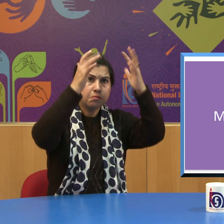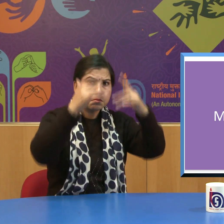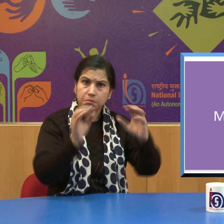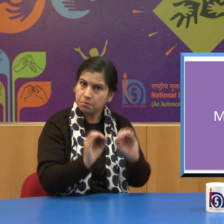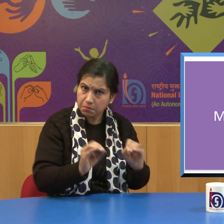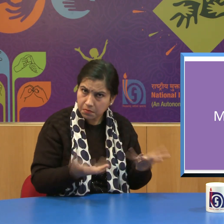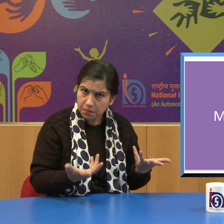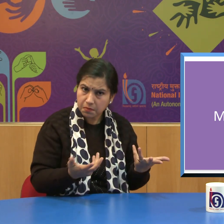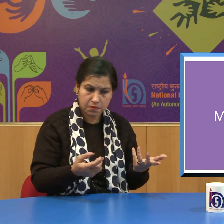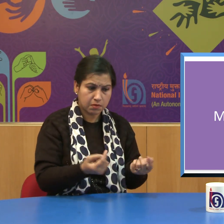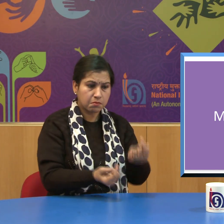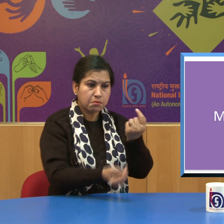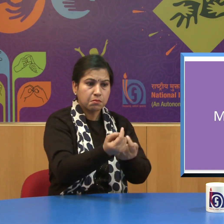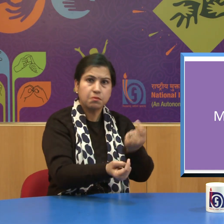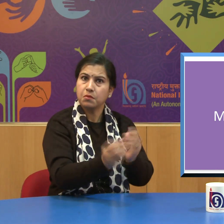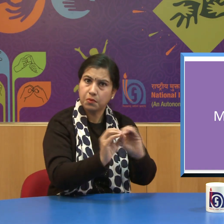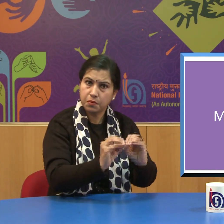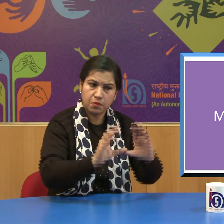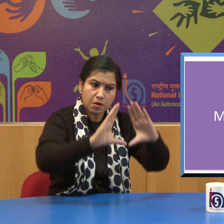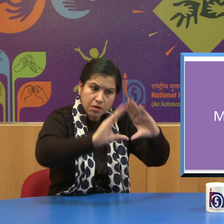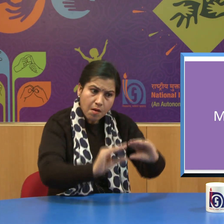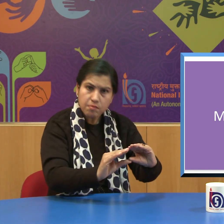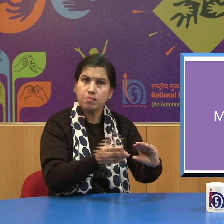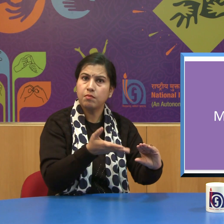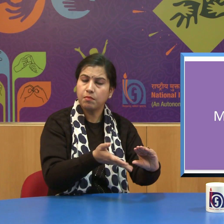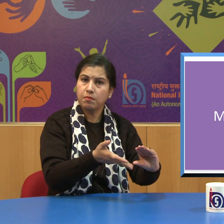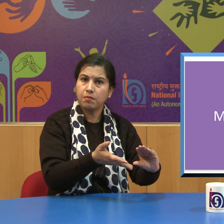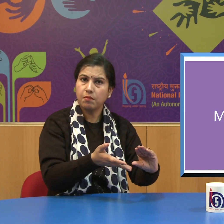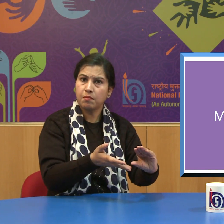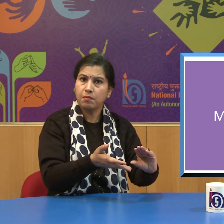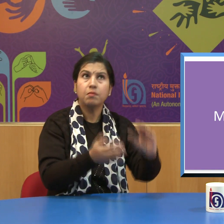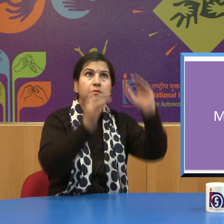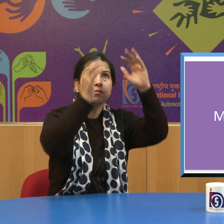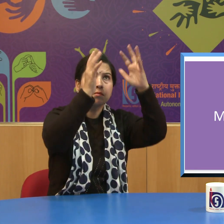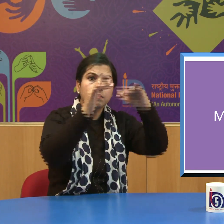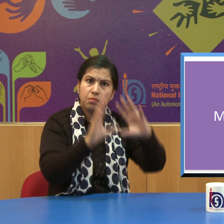and the production of crops decreased due to poor rainfall,